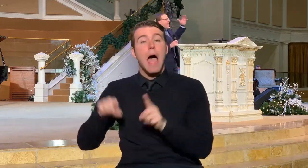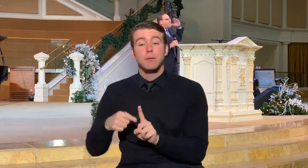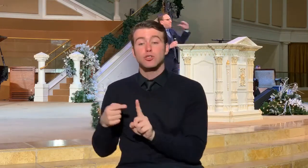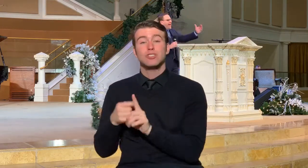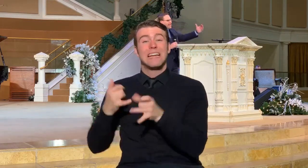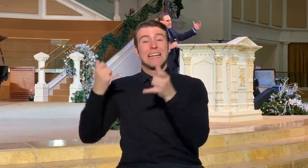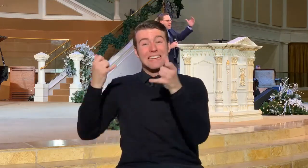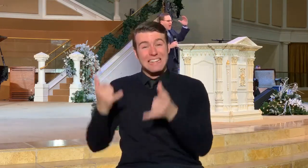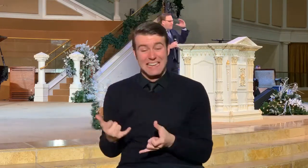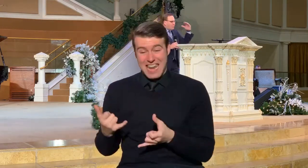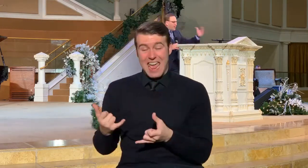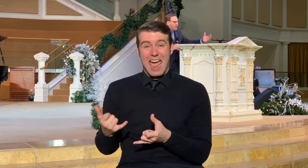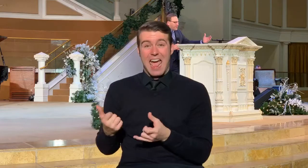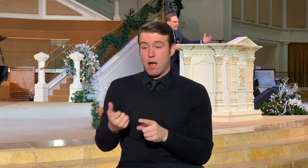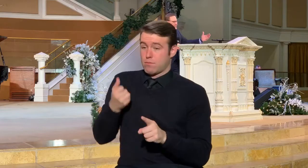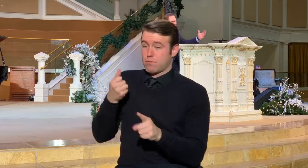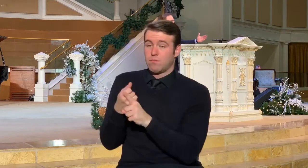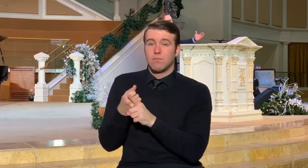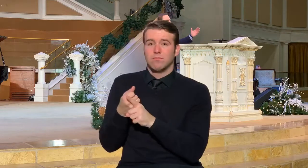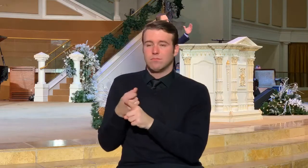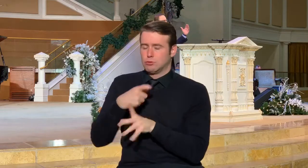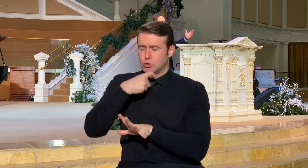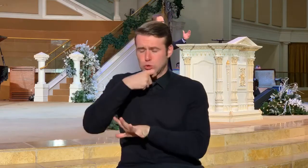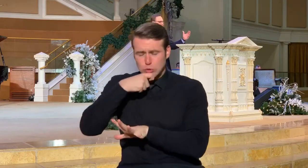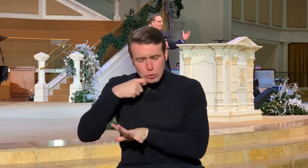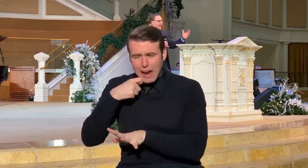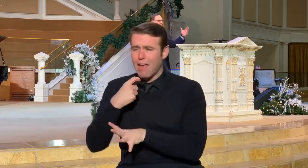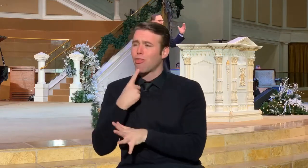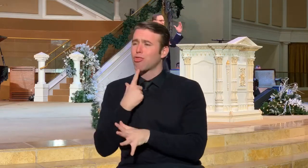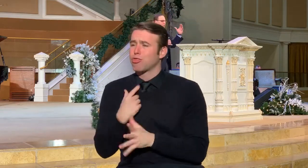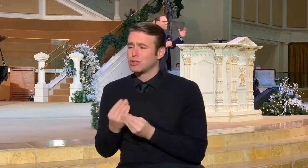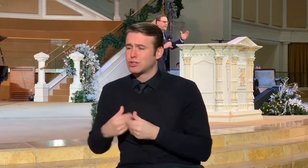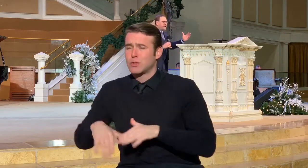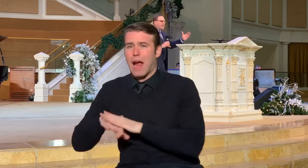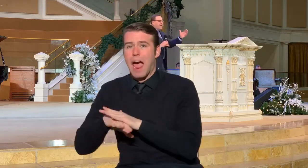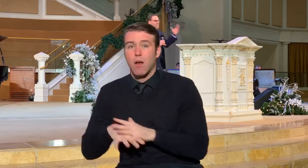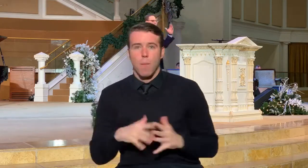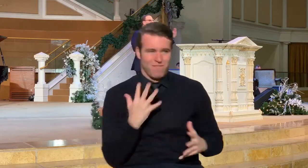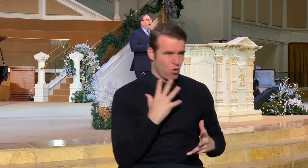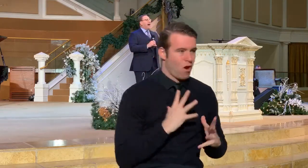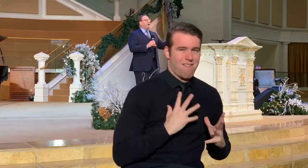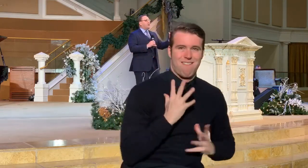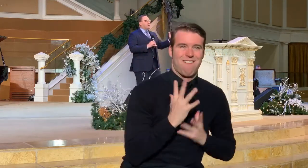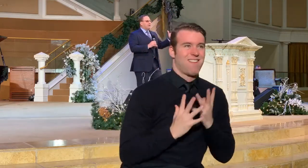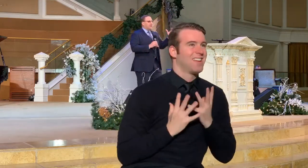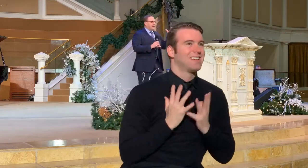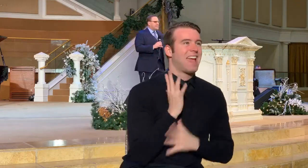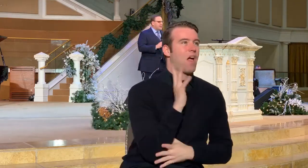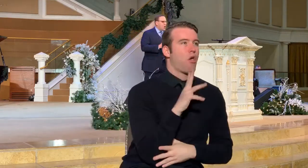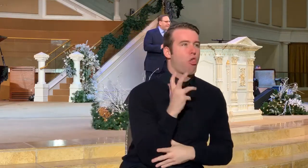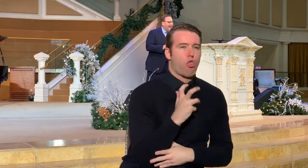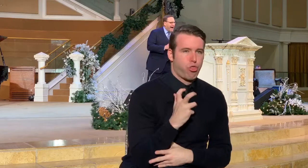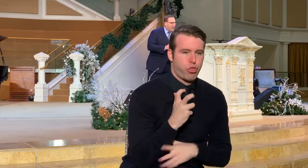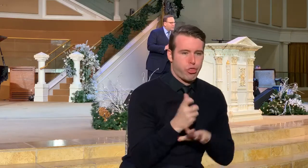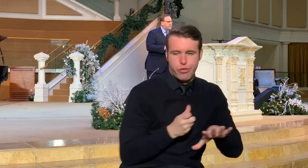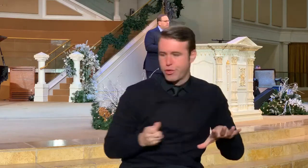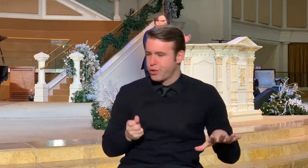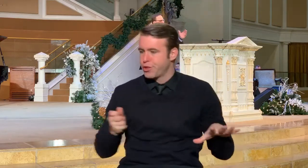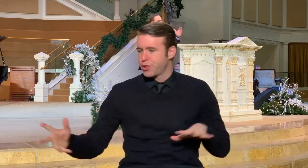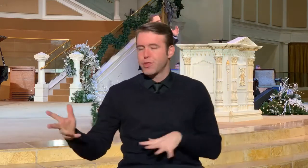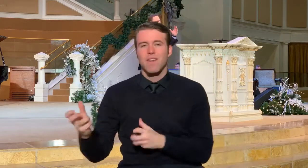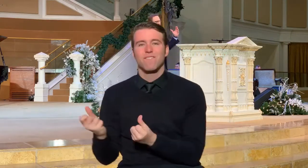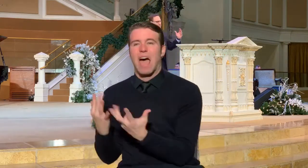now in a place of wilderness, dry and thirsty ground. Verse 14, the fire is gone